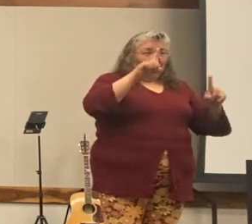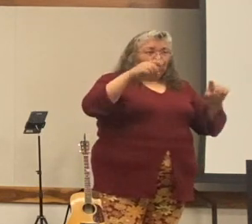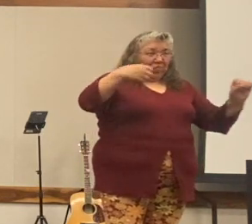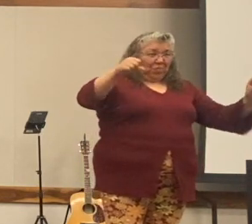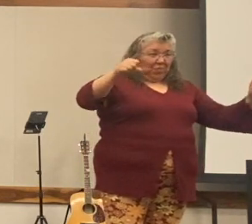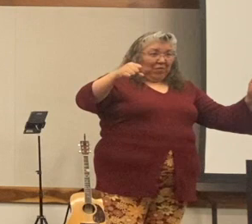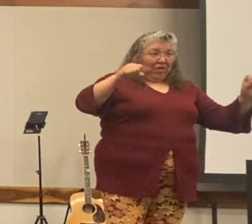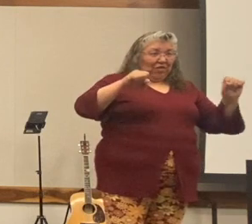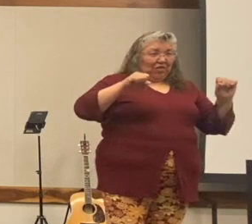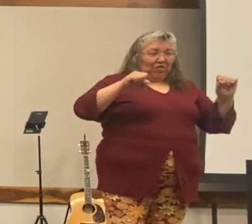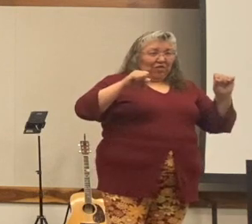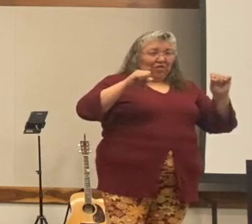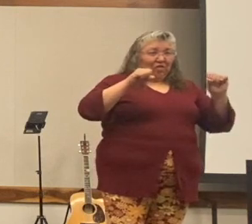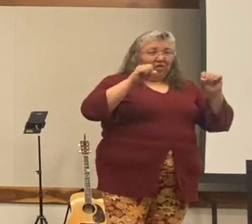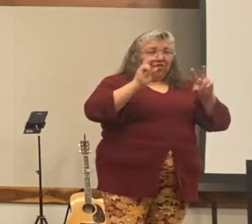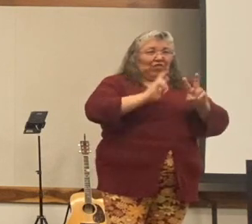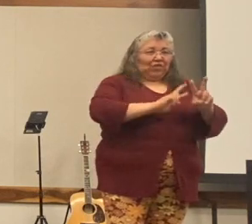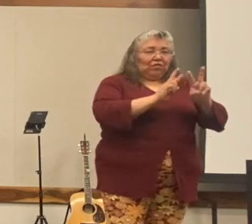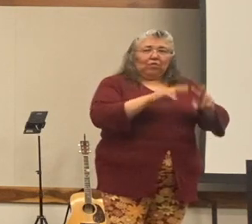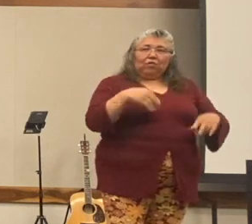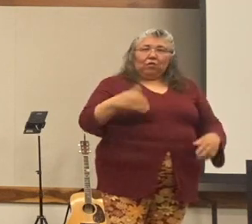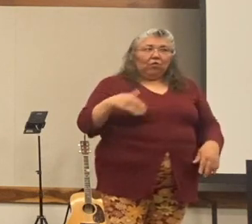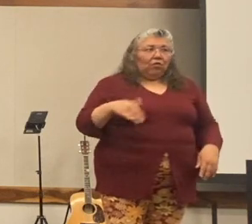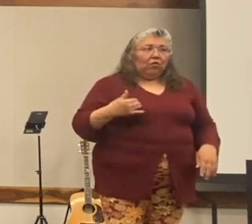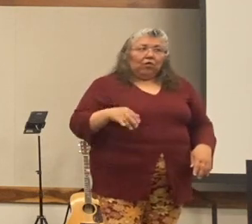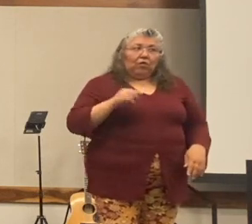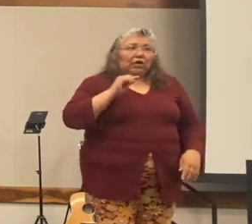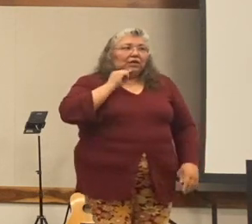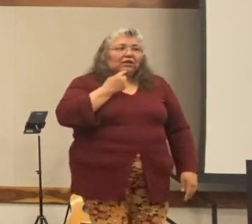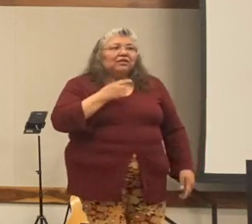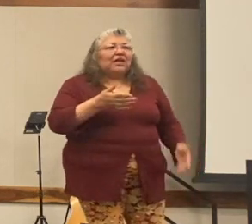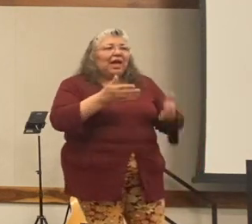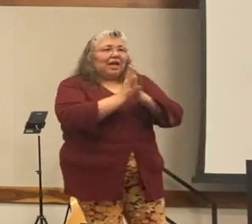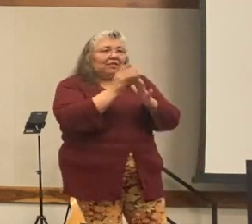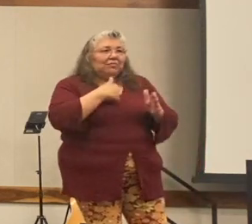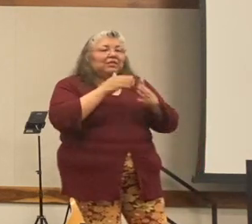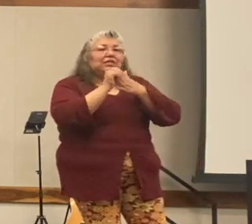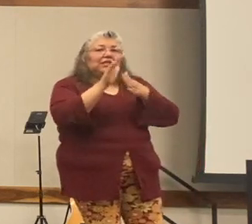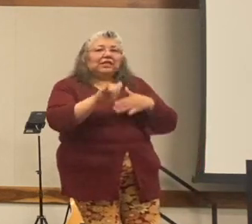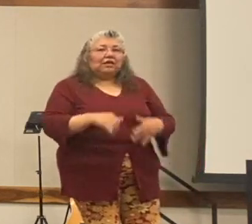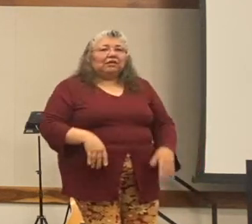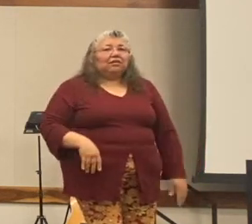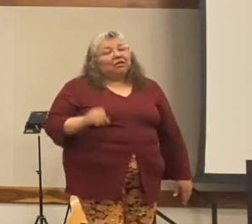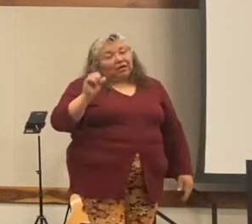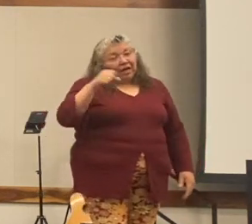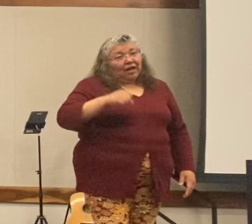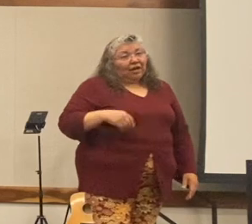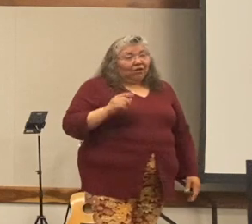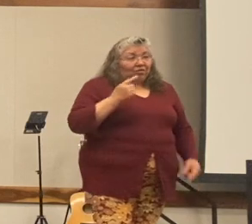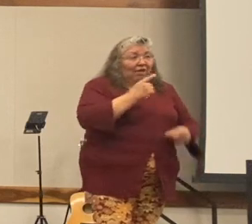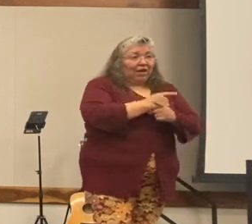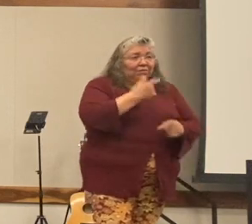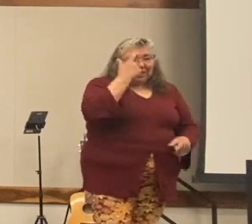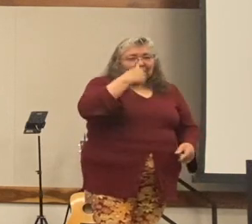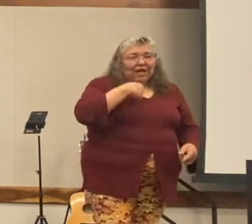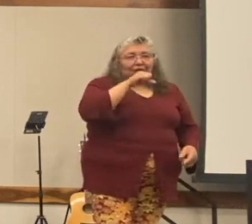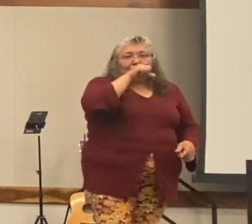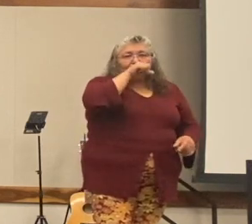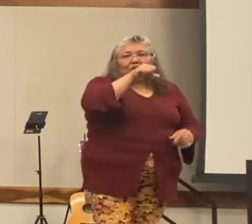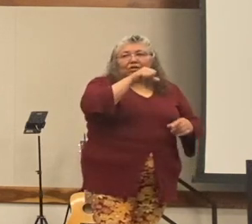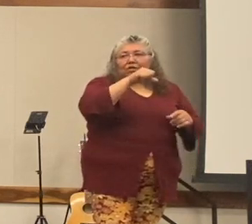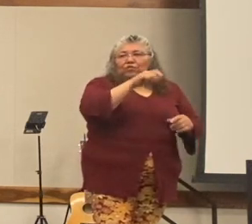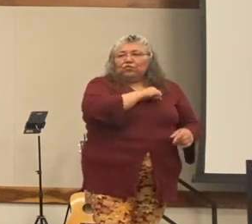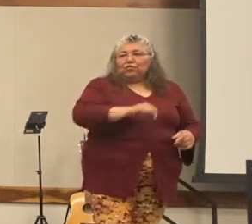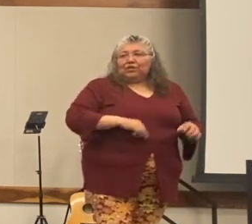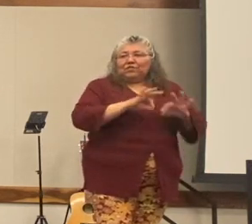biker funeral? Yes. It's intense, man, right? And so they asked me to lead it, and I'm like, yeah, right? Because I love Trudy's family, and